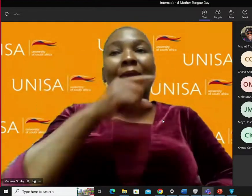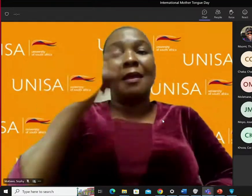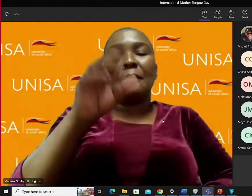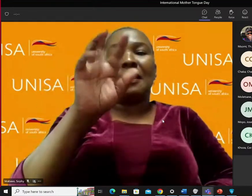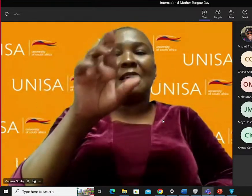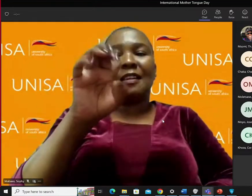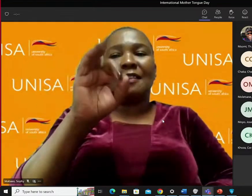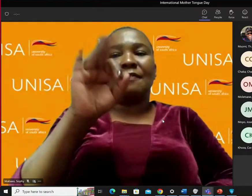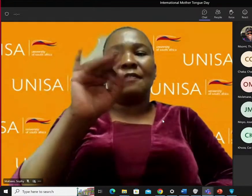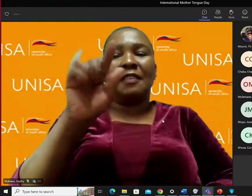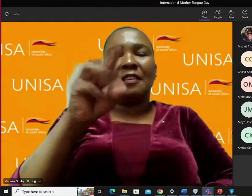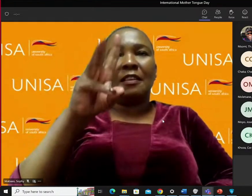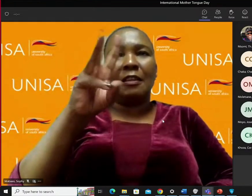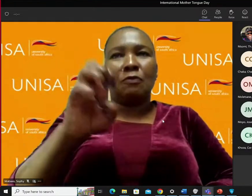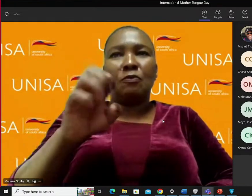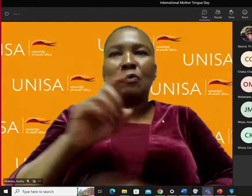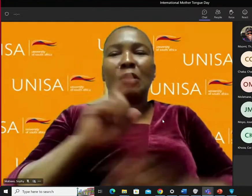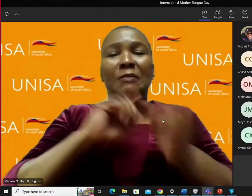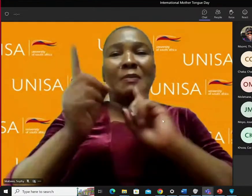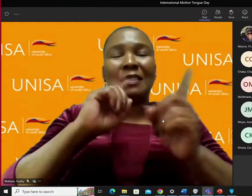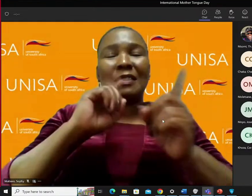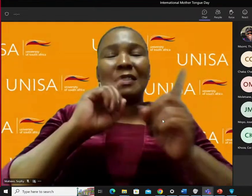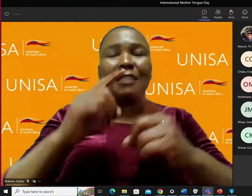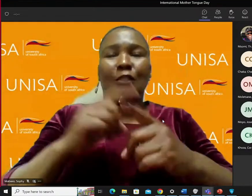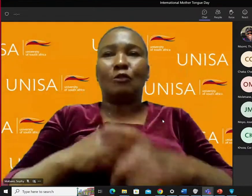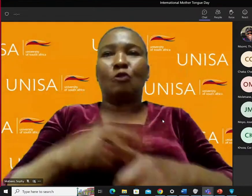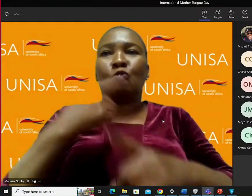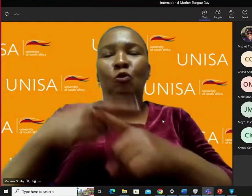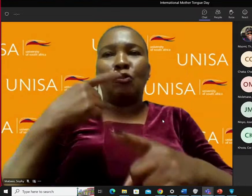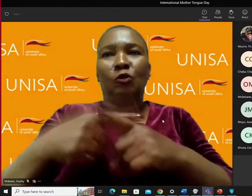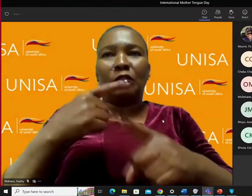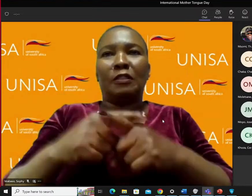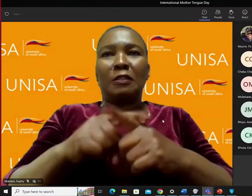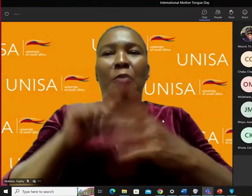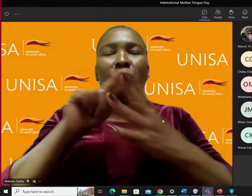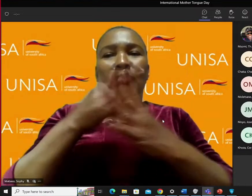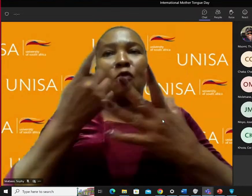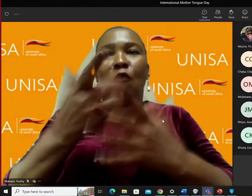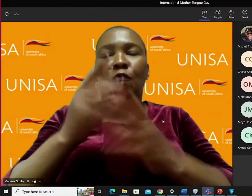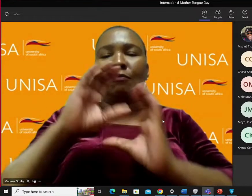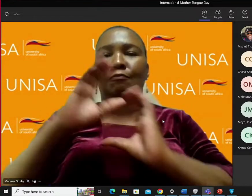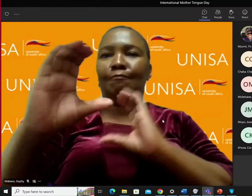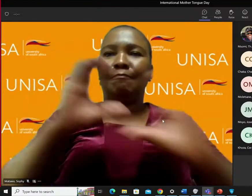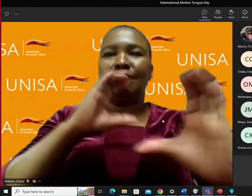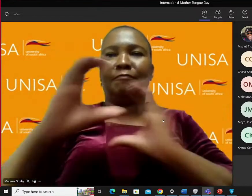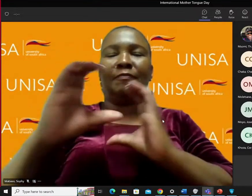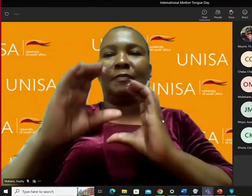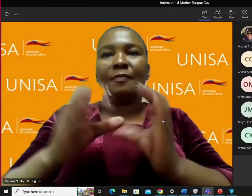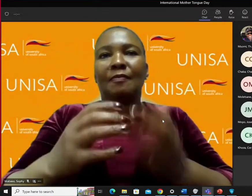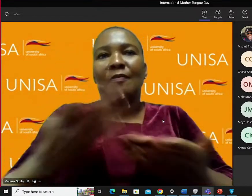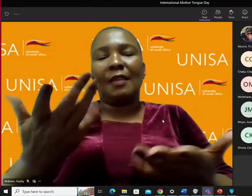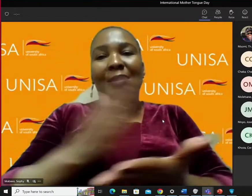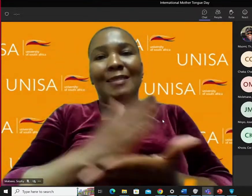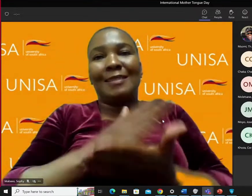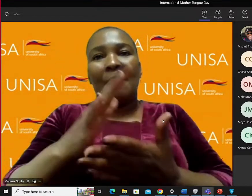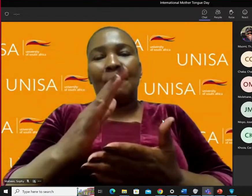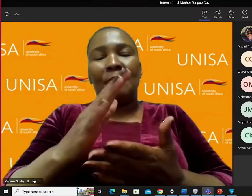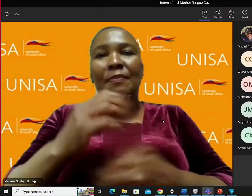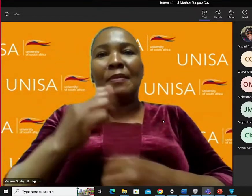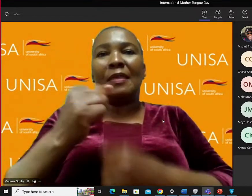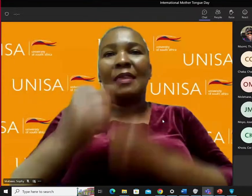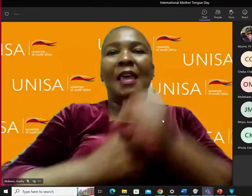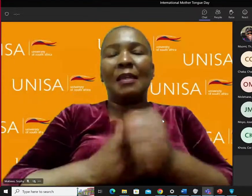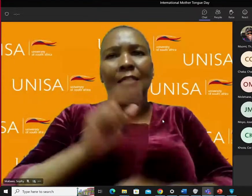isiXhosa has always been a point of conversation. So some years later, when my